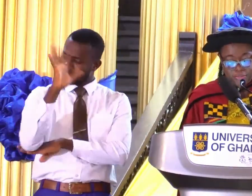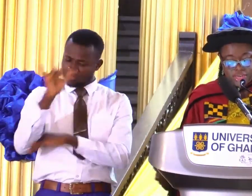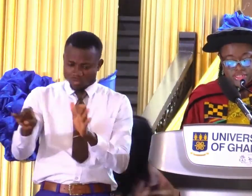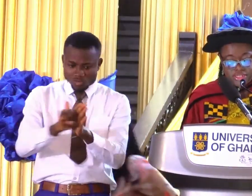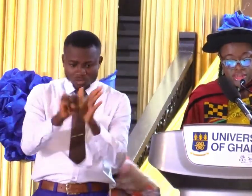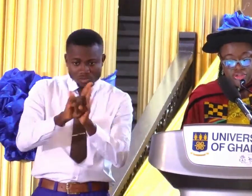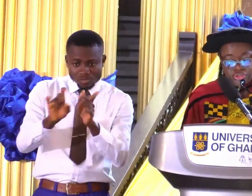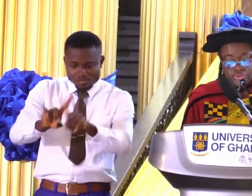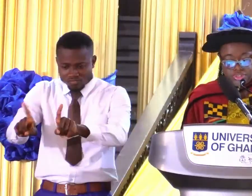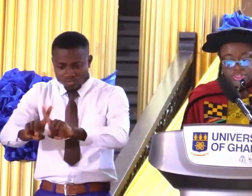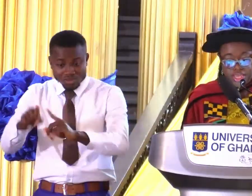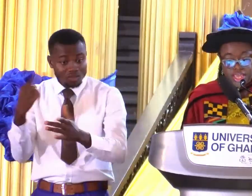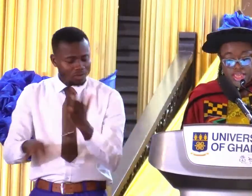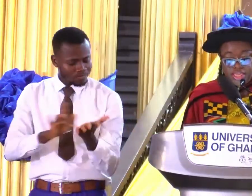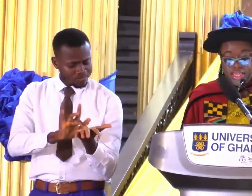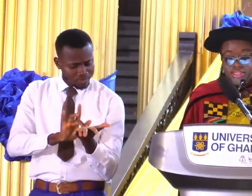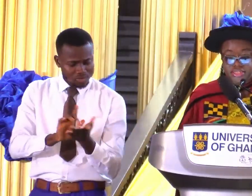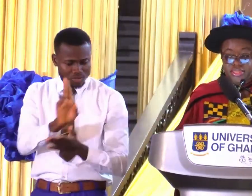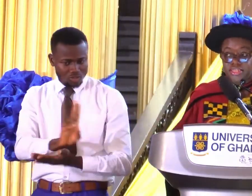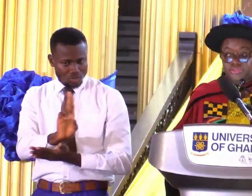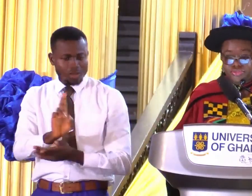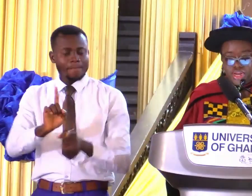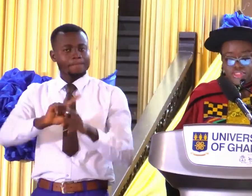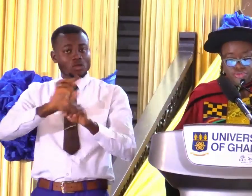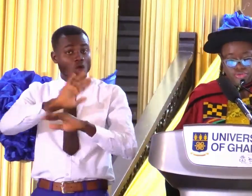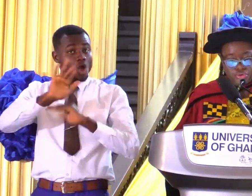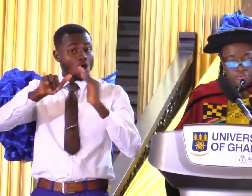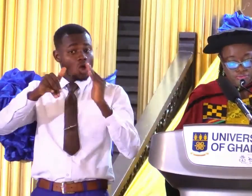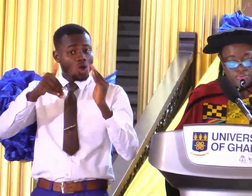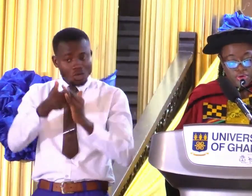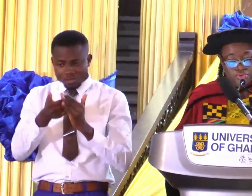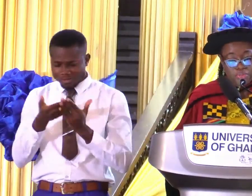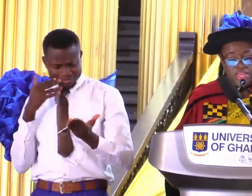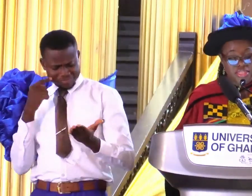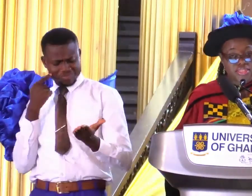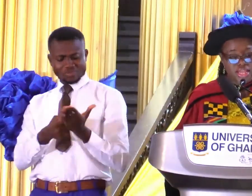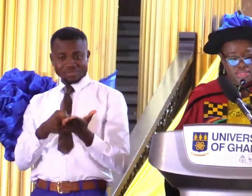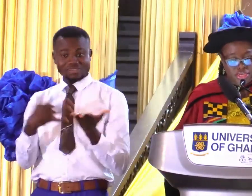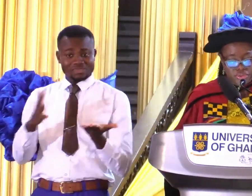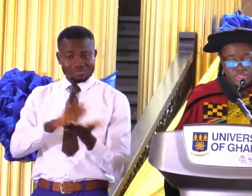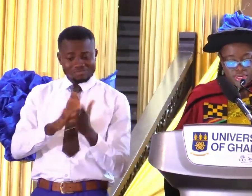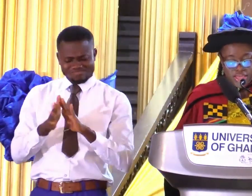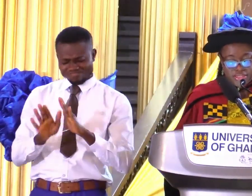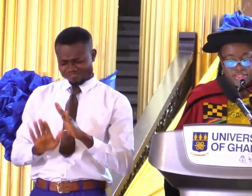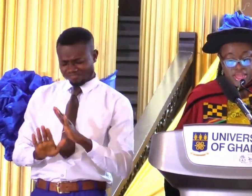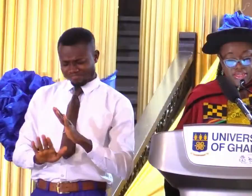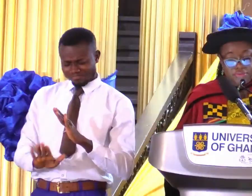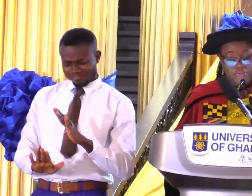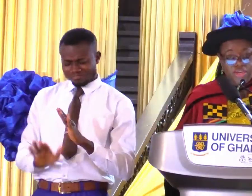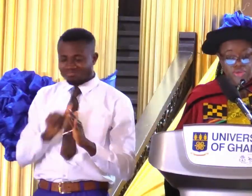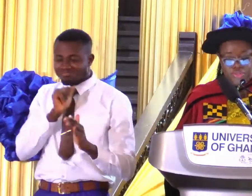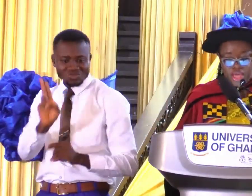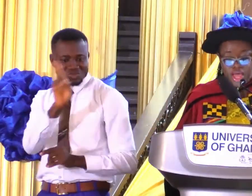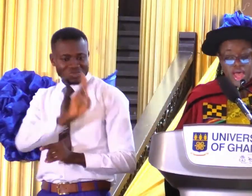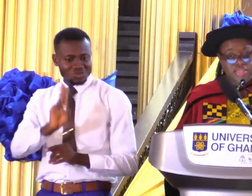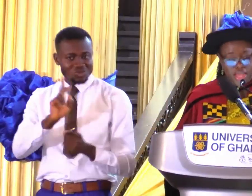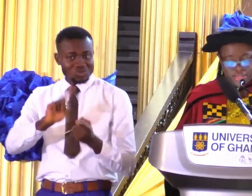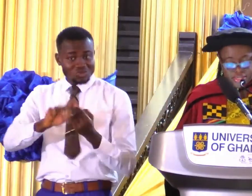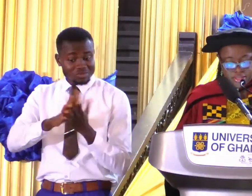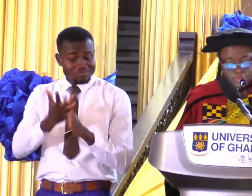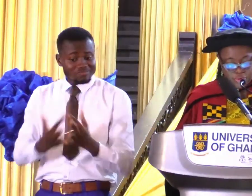for medicinal use, yet this treasure trove remains underutilized, undervalued,